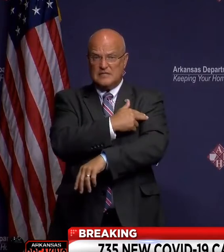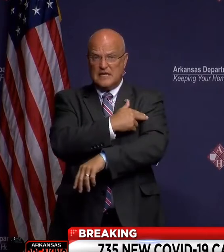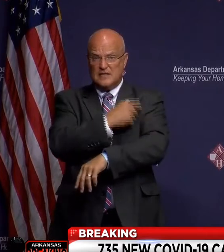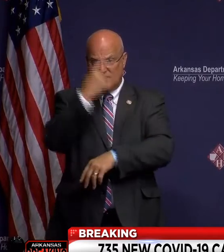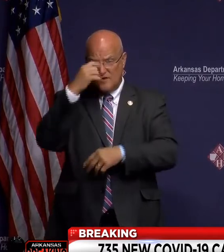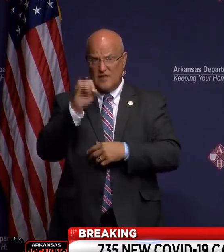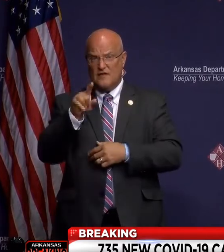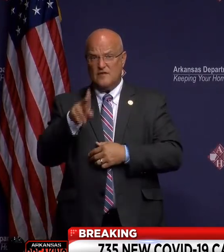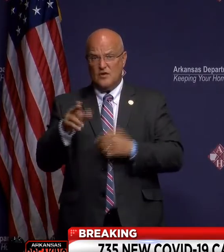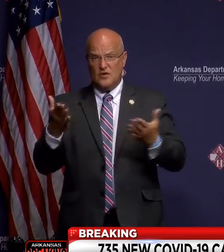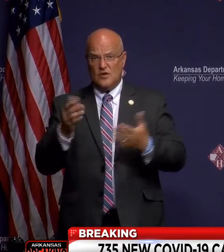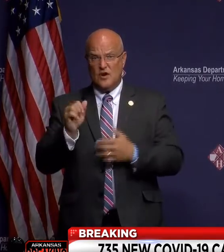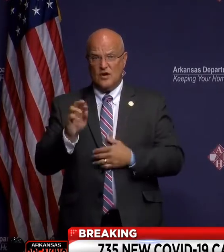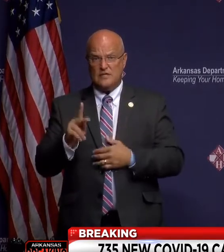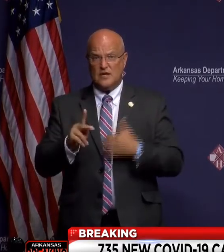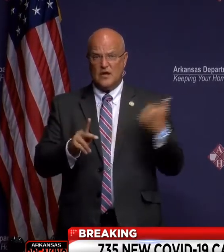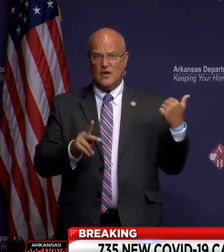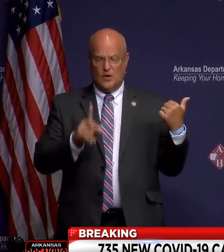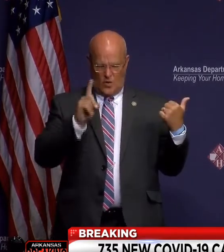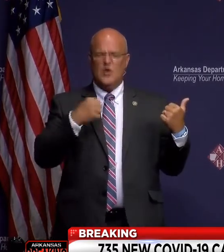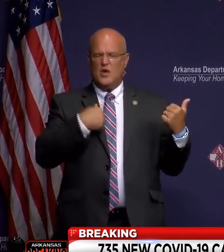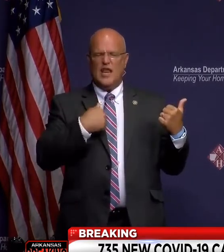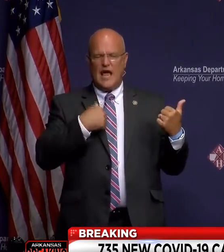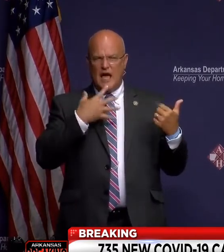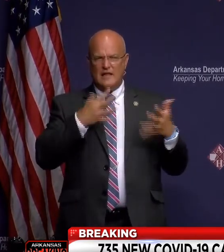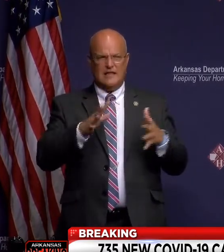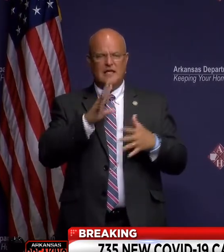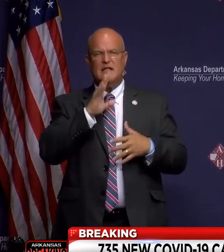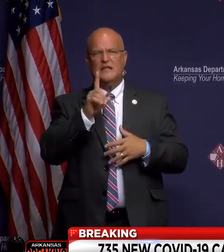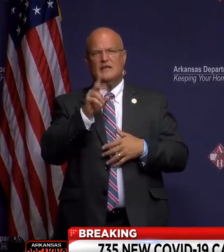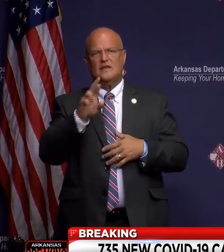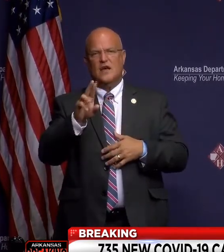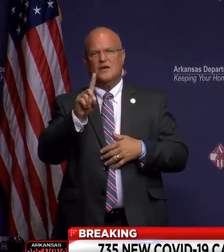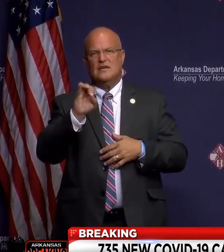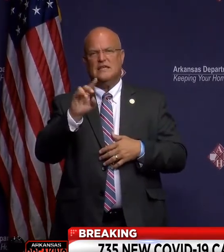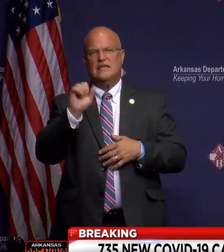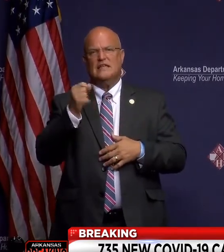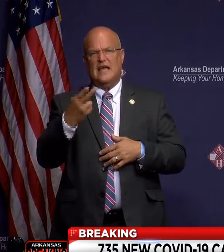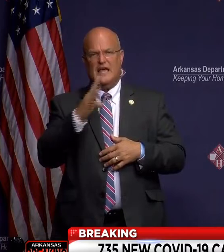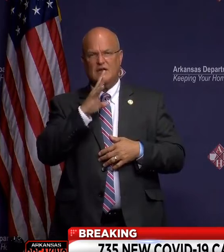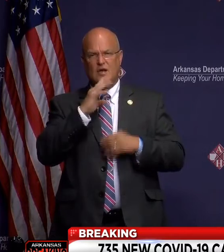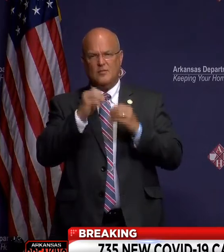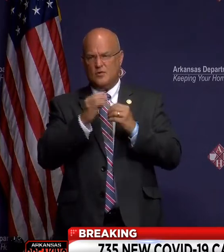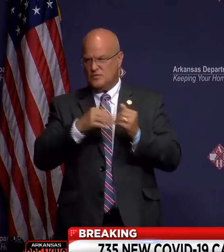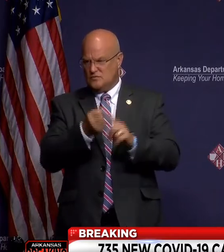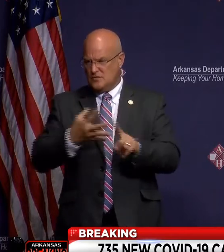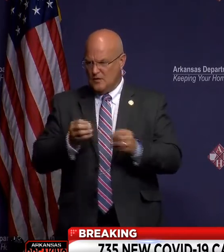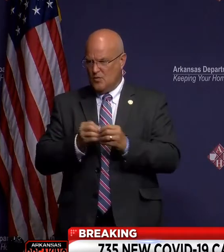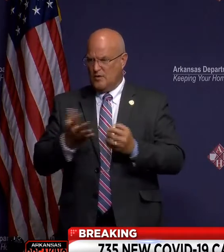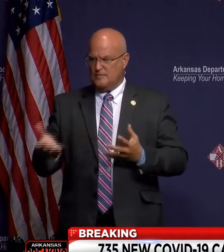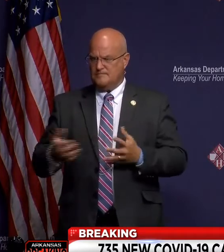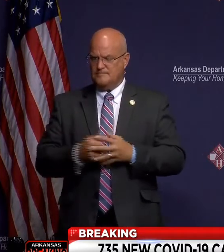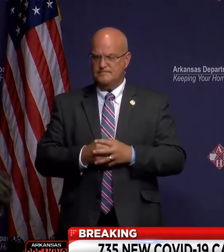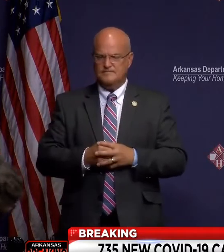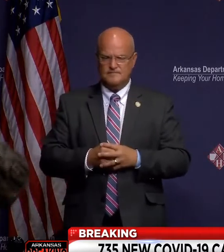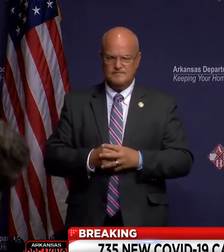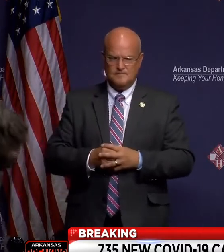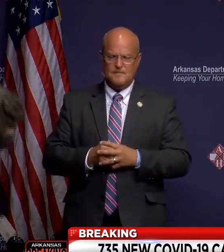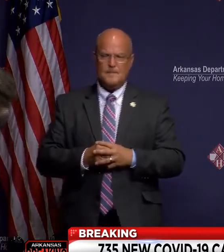hospitalizations for the flu in Arkansas? We do, and I'll let Dr. Dillahay add more detail. Do you want to add more detail on that?